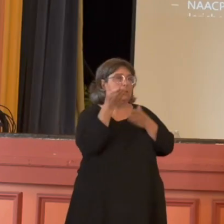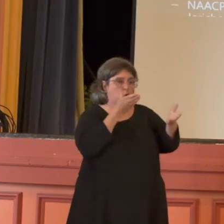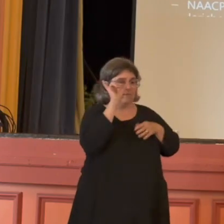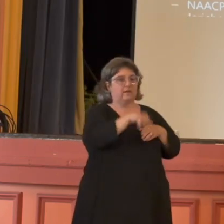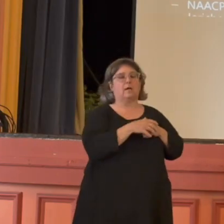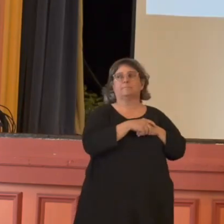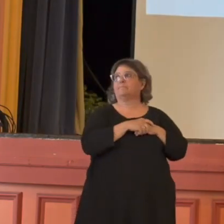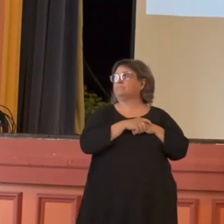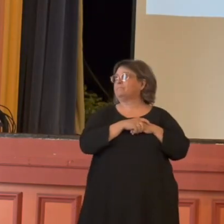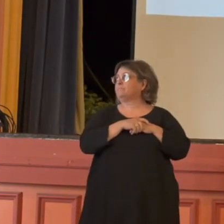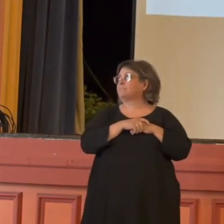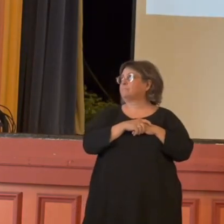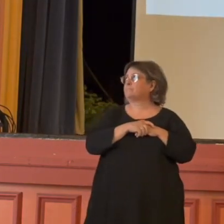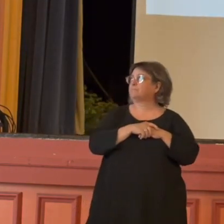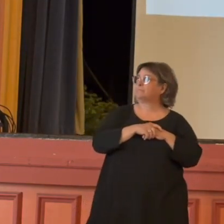in.